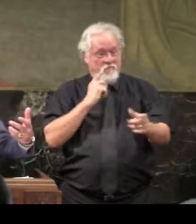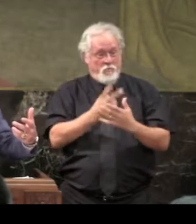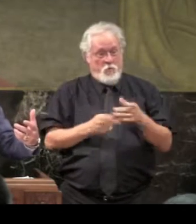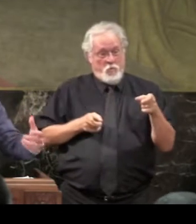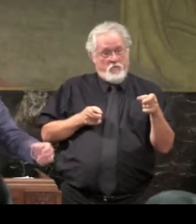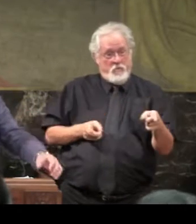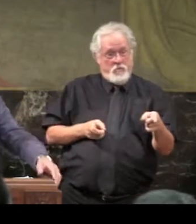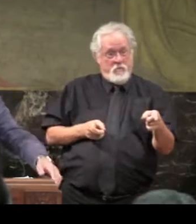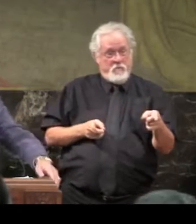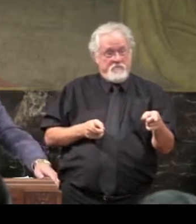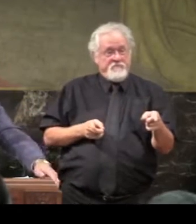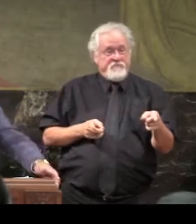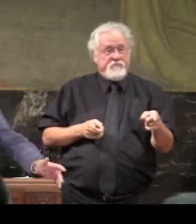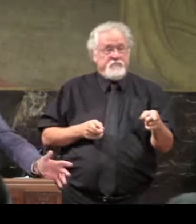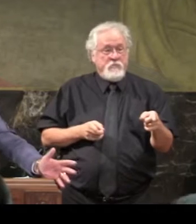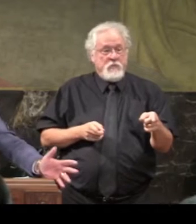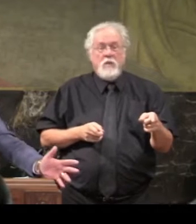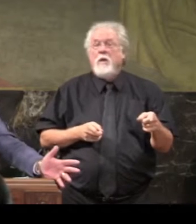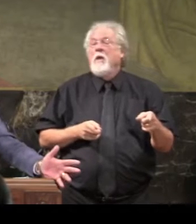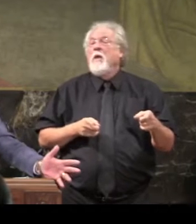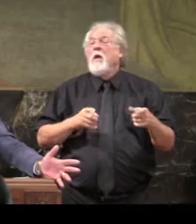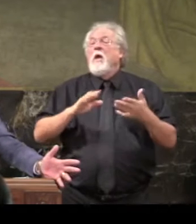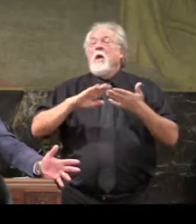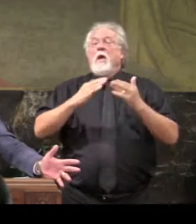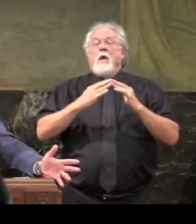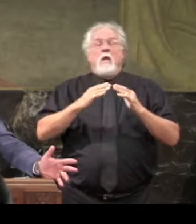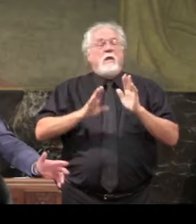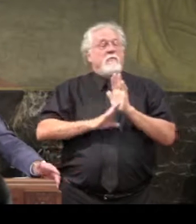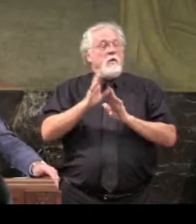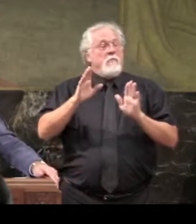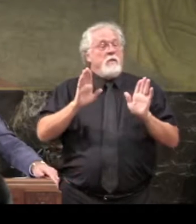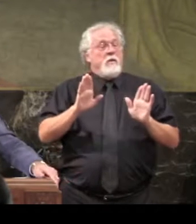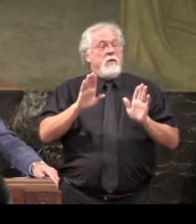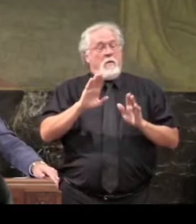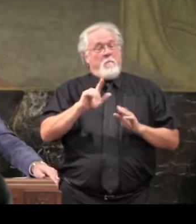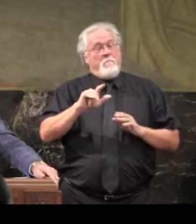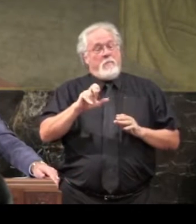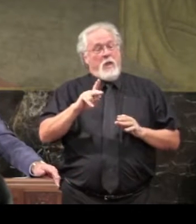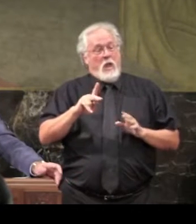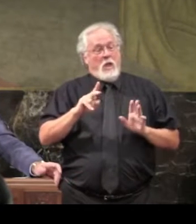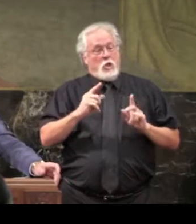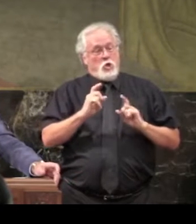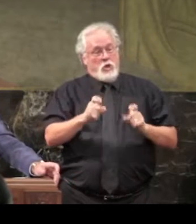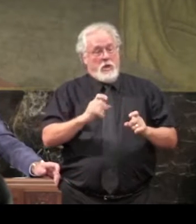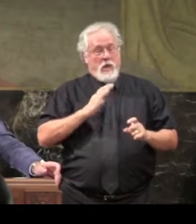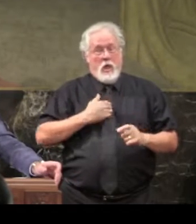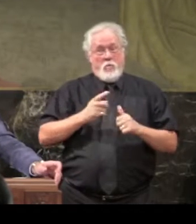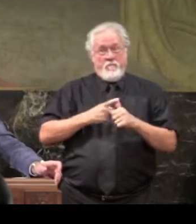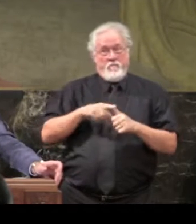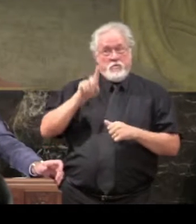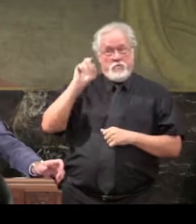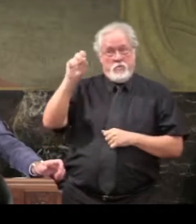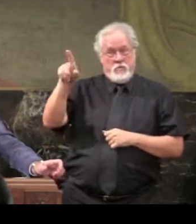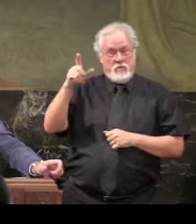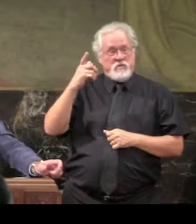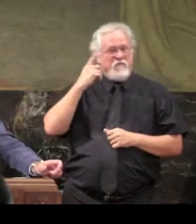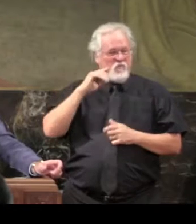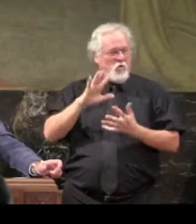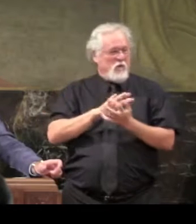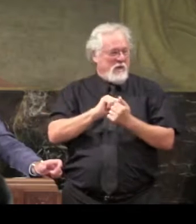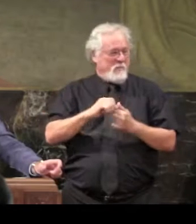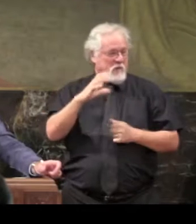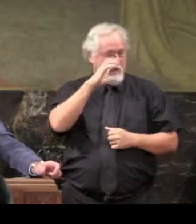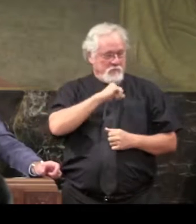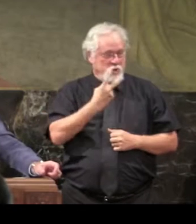events. Is the Community Development Block Grant Program. Our initial request, based upon the damage estimates that we had,